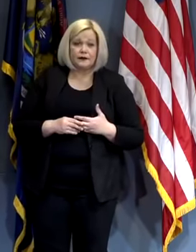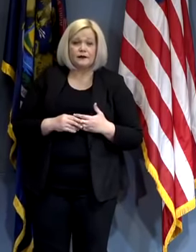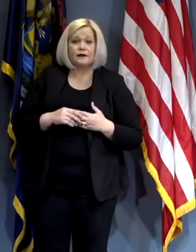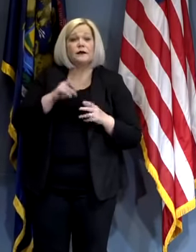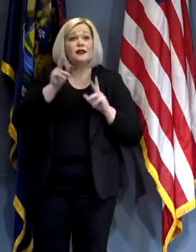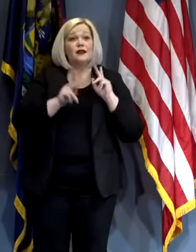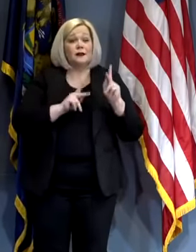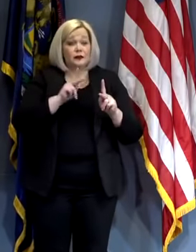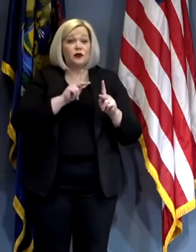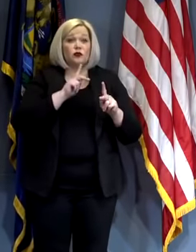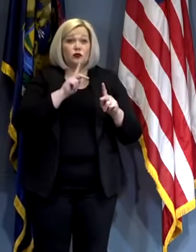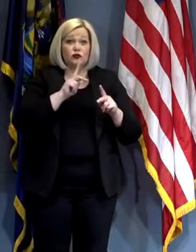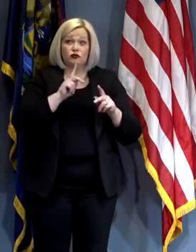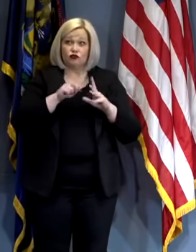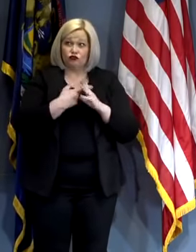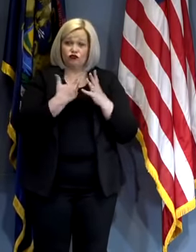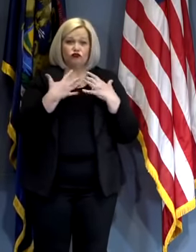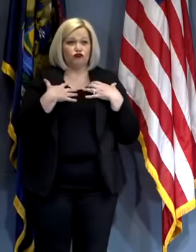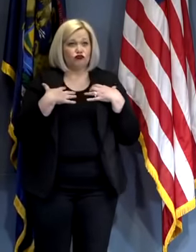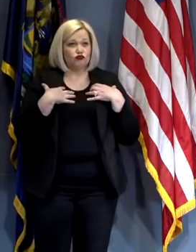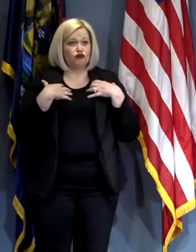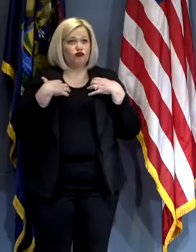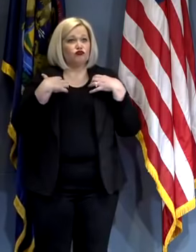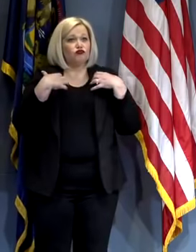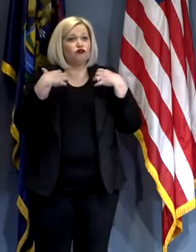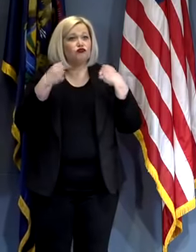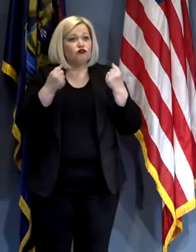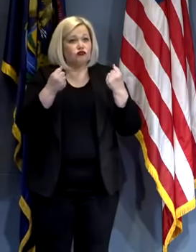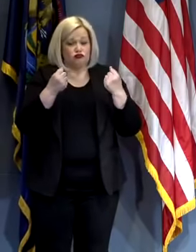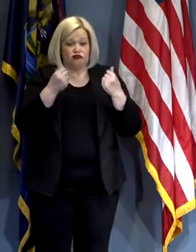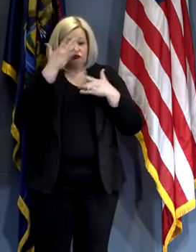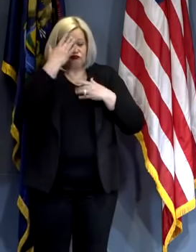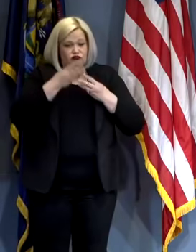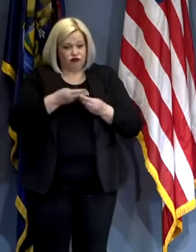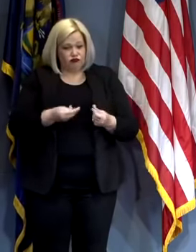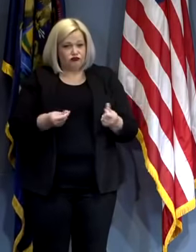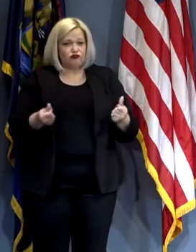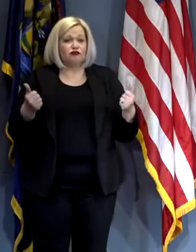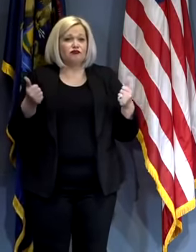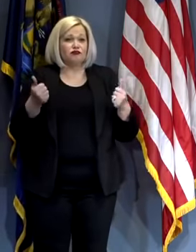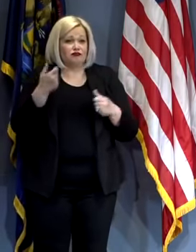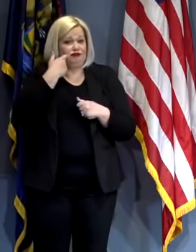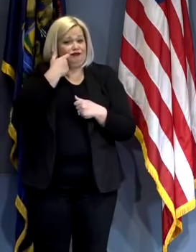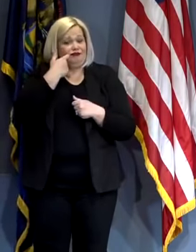people are recovering. As of this past Saturday,